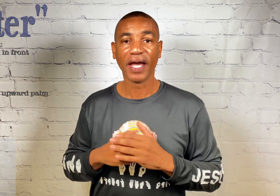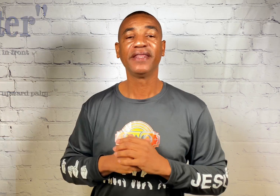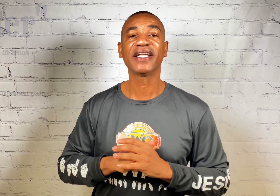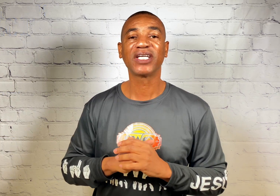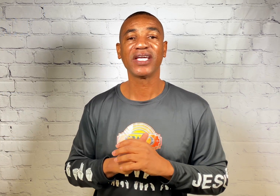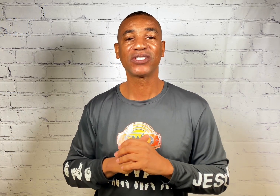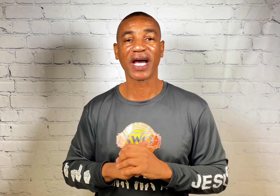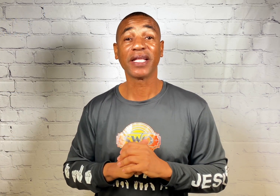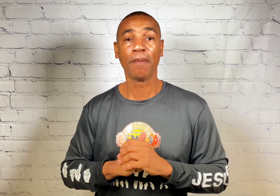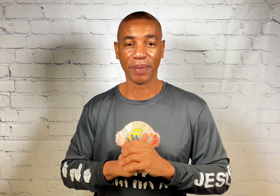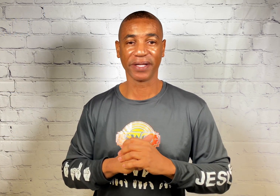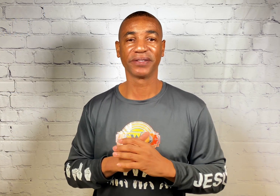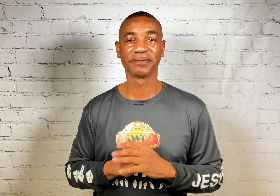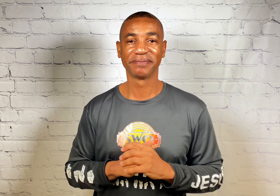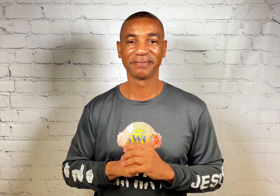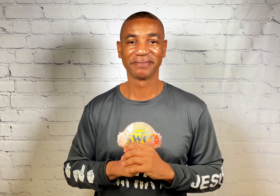That is how you sign butter.